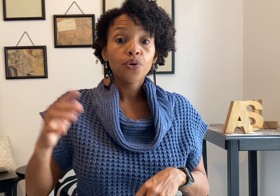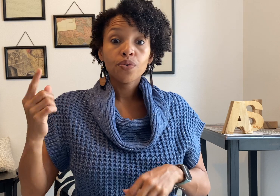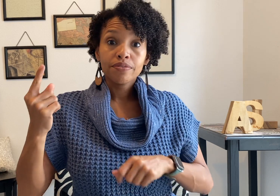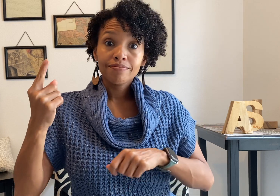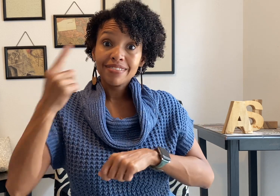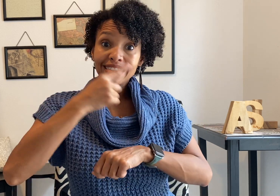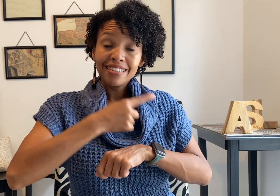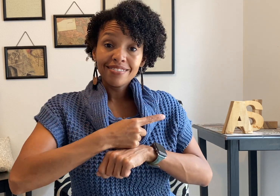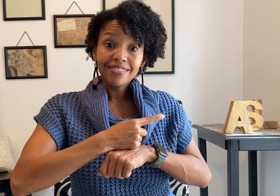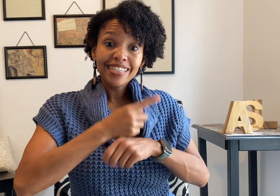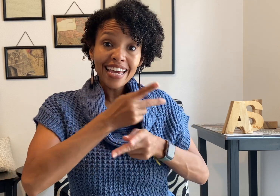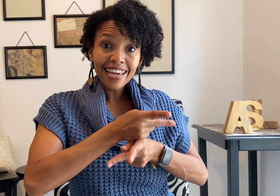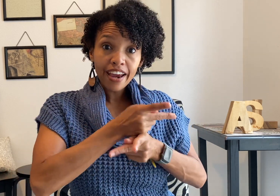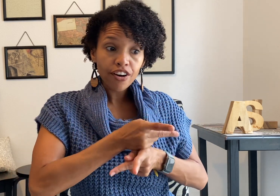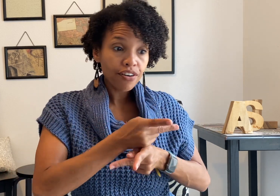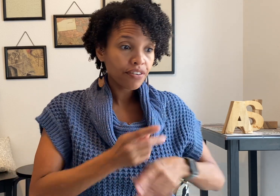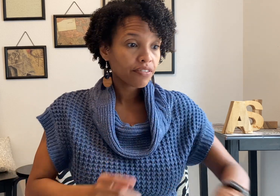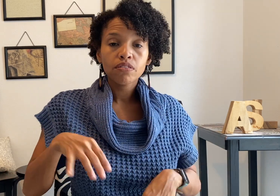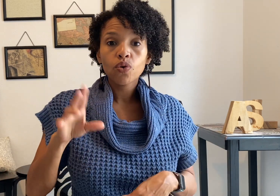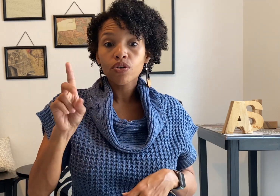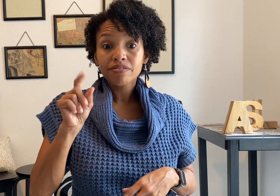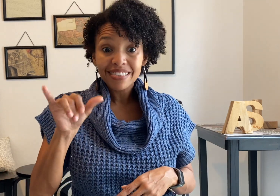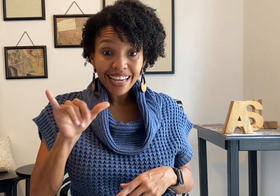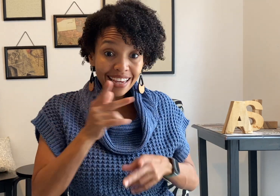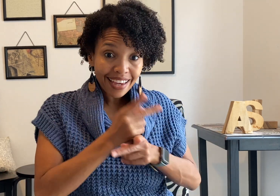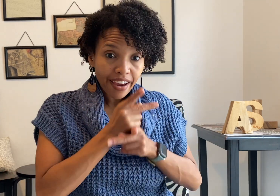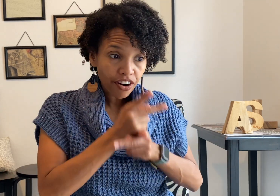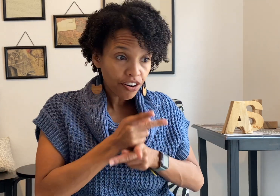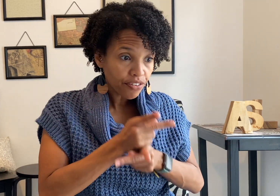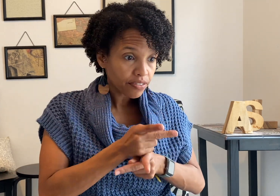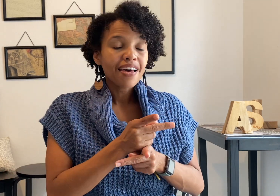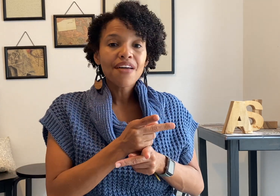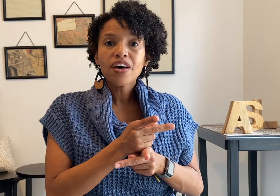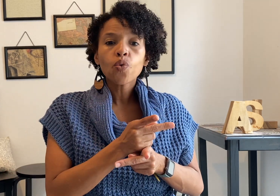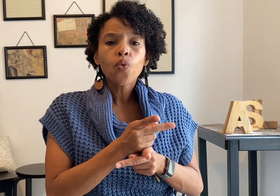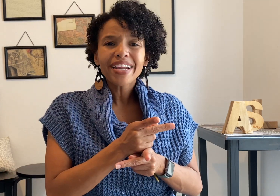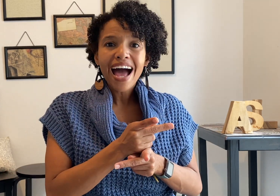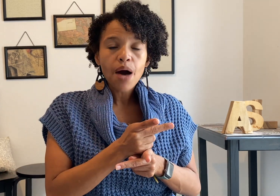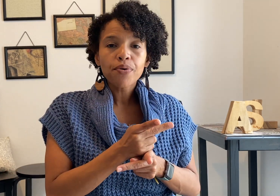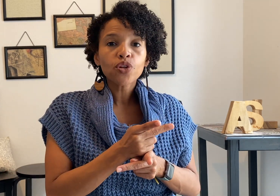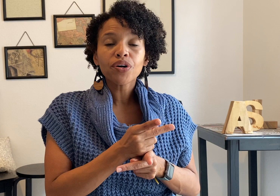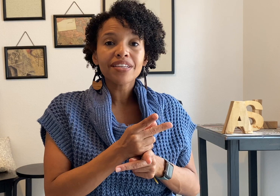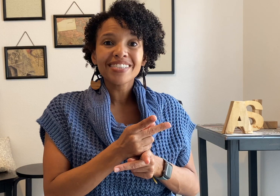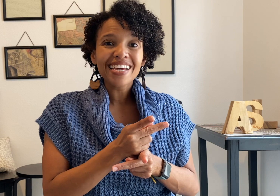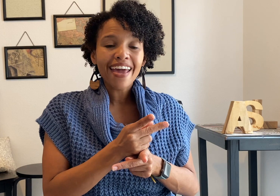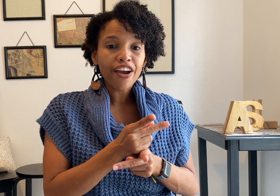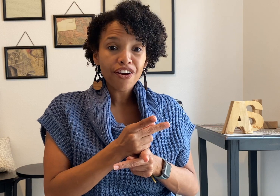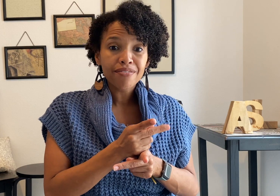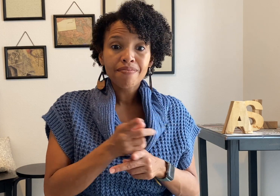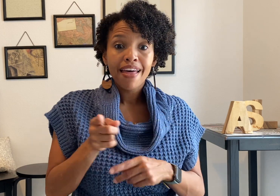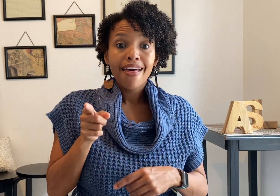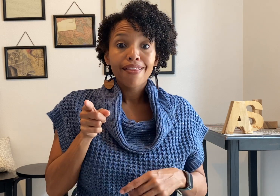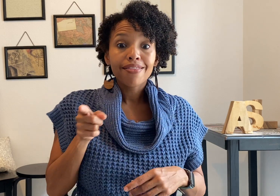So daycare or daycare. And then what happened with the daycare?